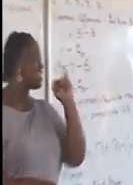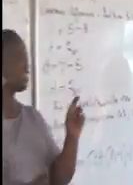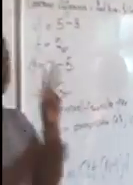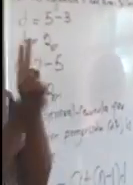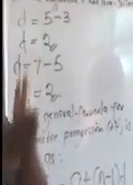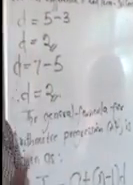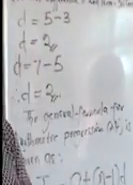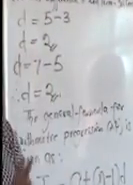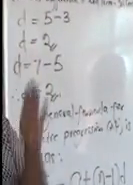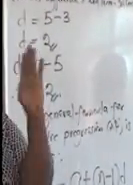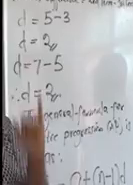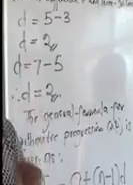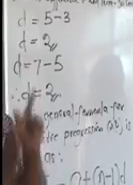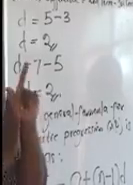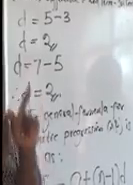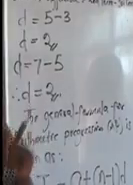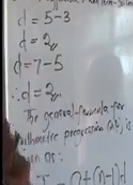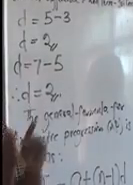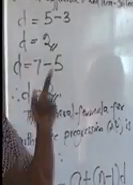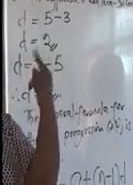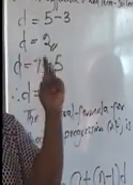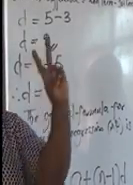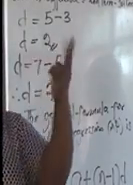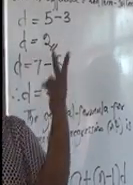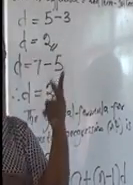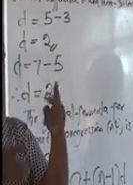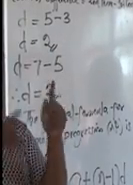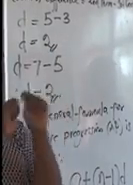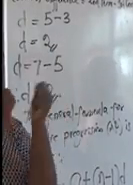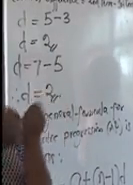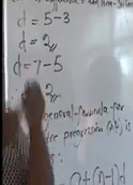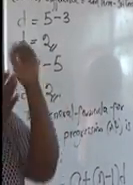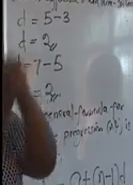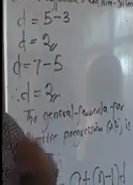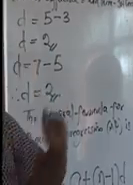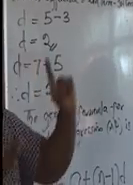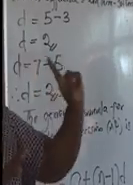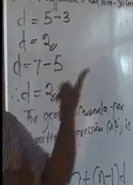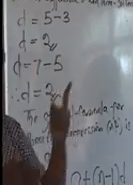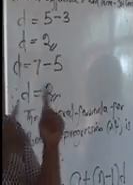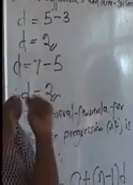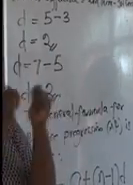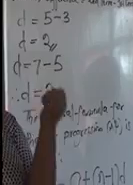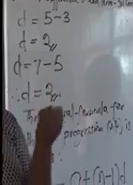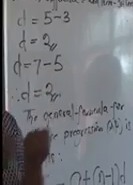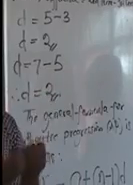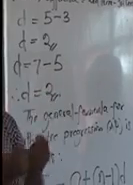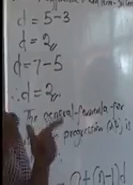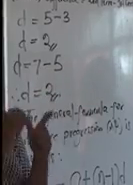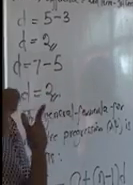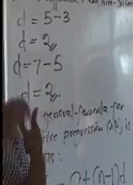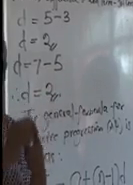usually by a formula, the second term minus the first term, or the third